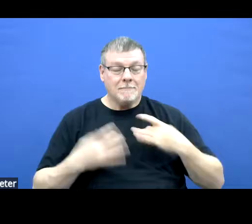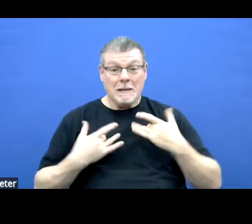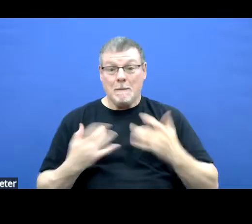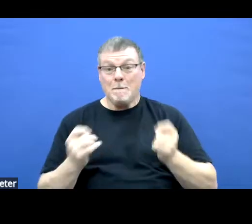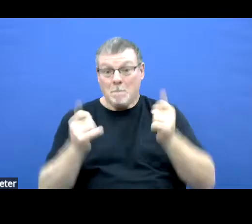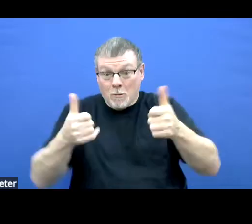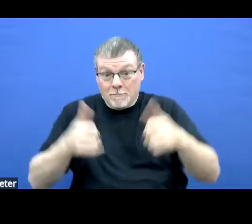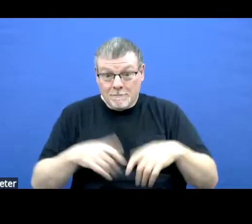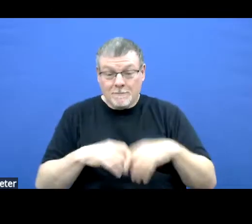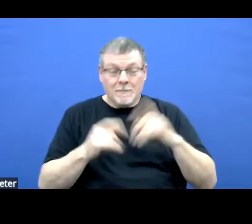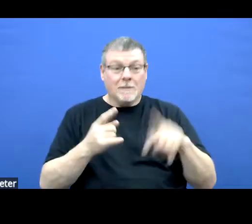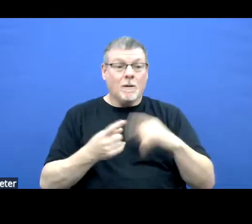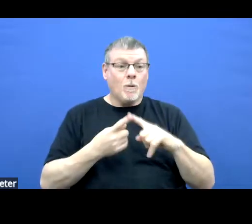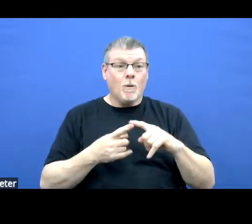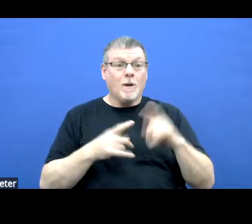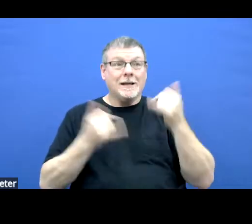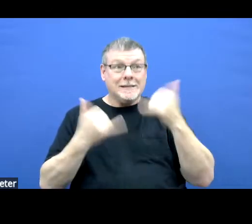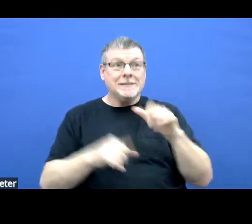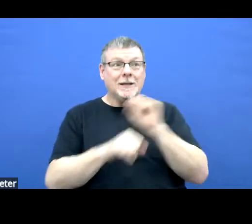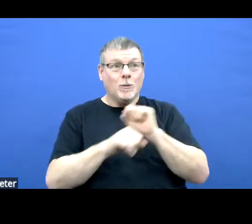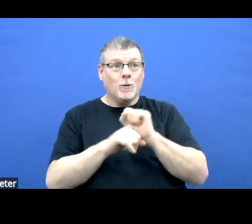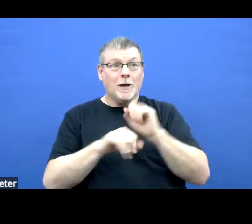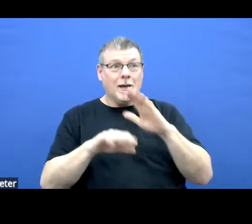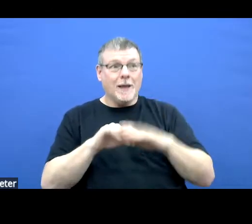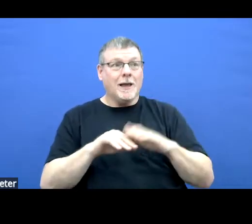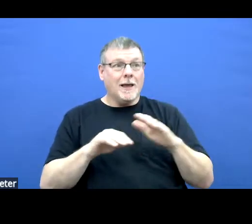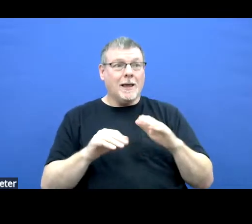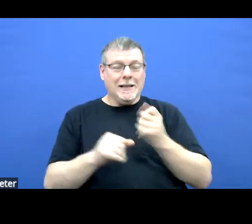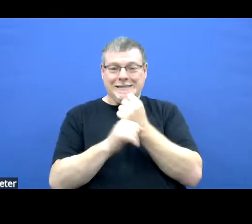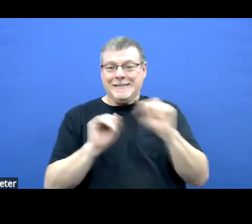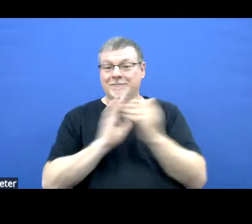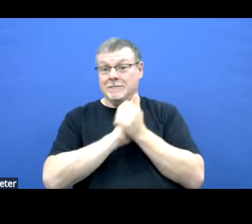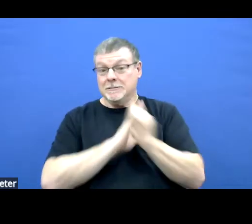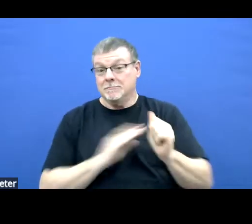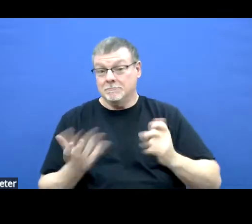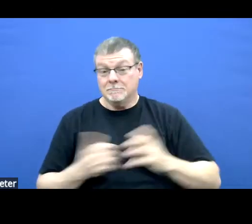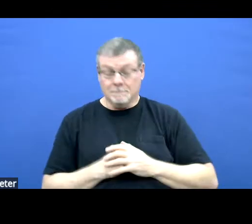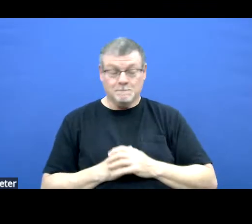or the fact that they're still working on basic safety skills.